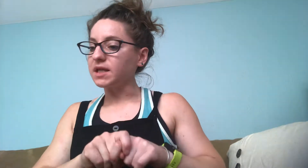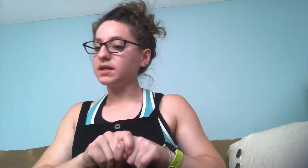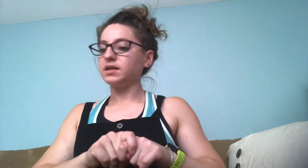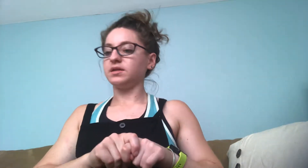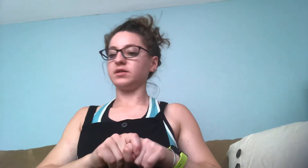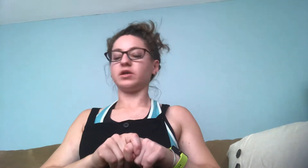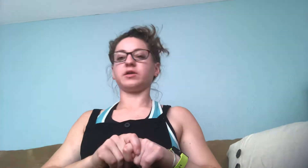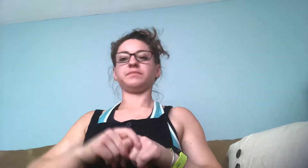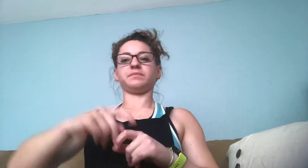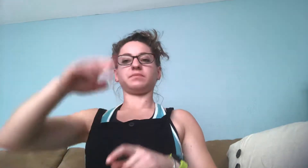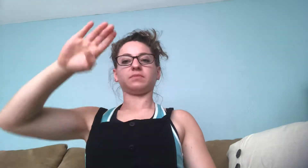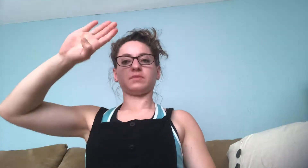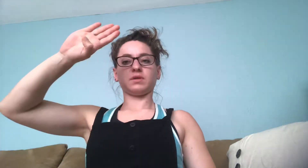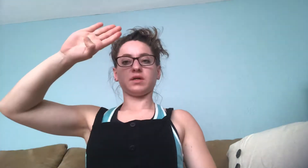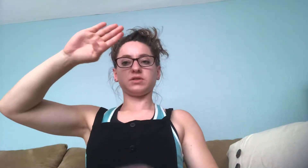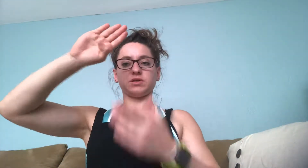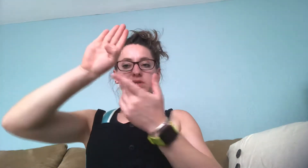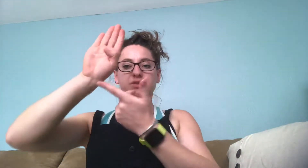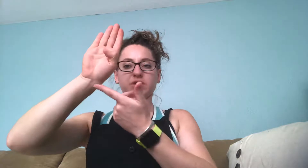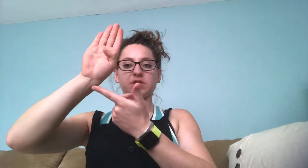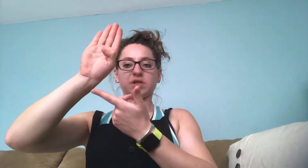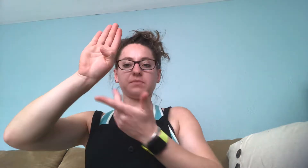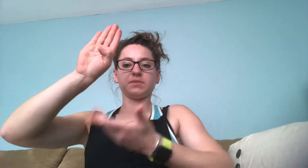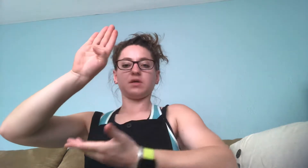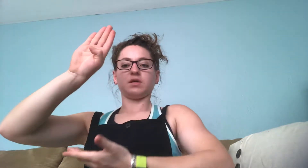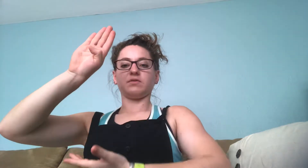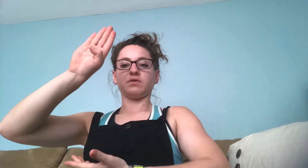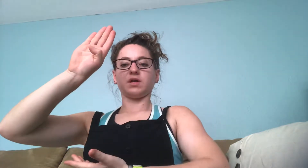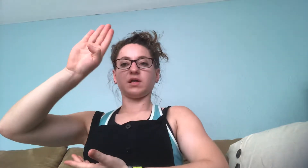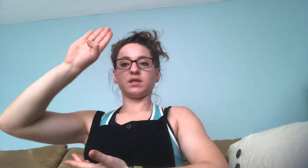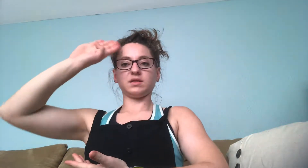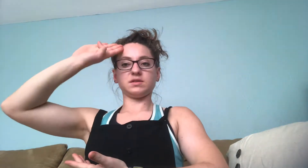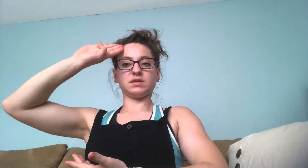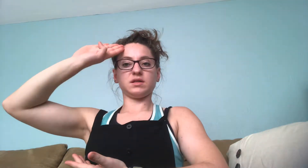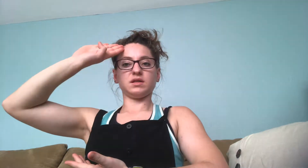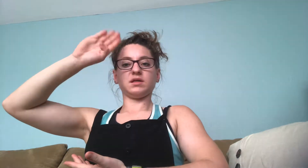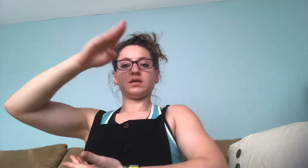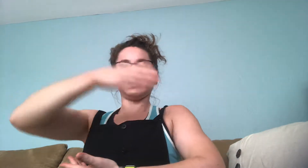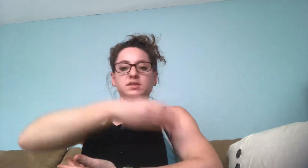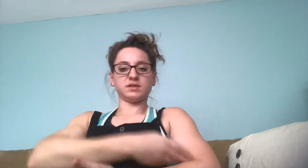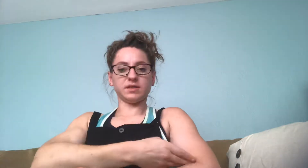Son and daughter. Okay, starts, here's your hand shape, your other hand like this. Son.